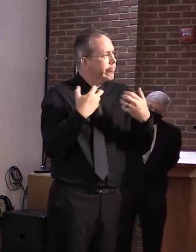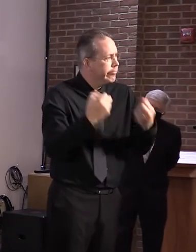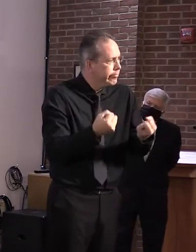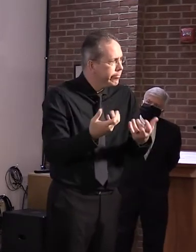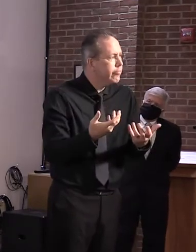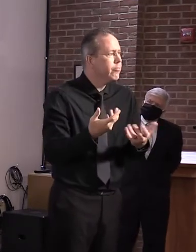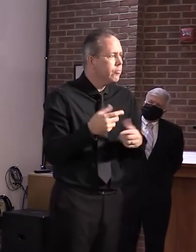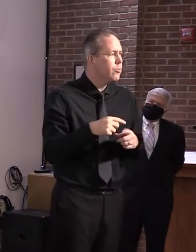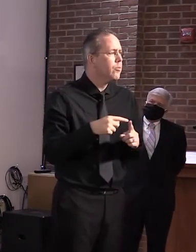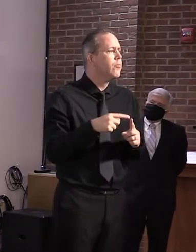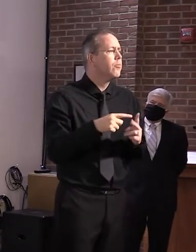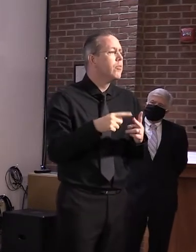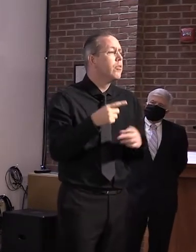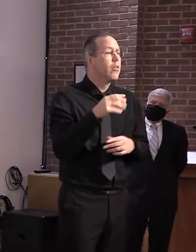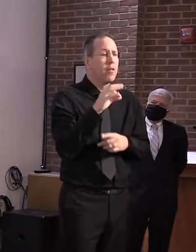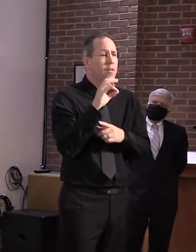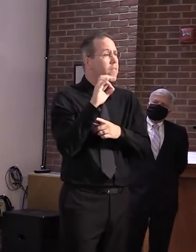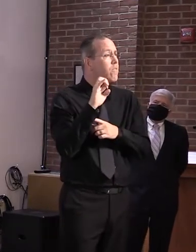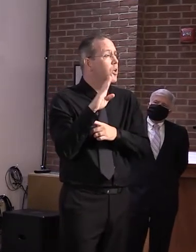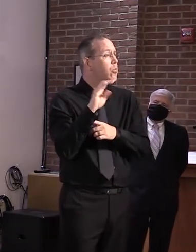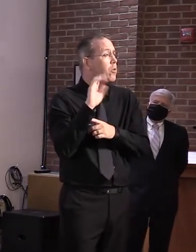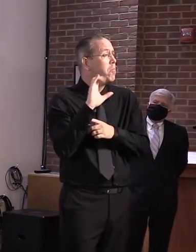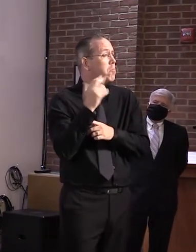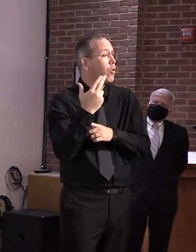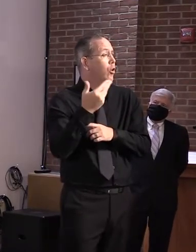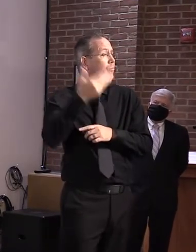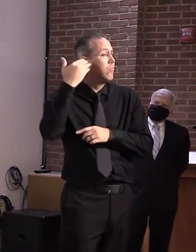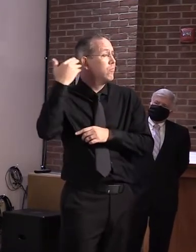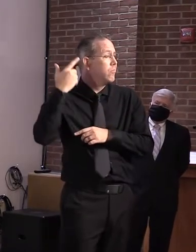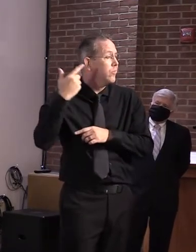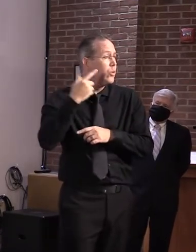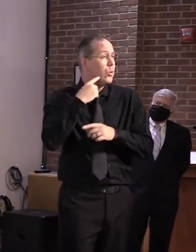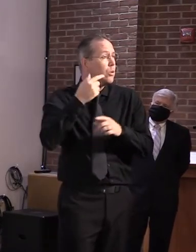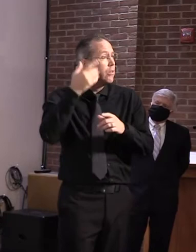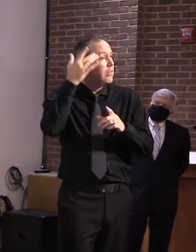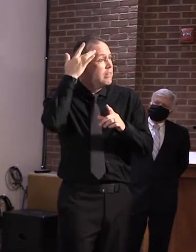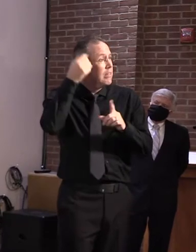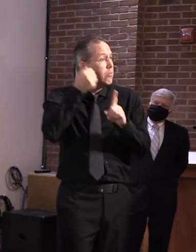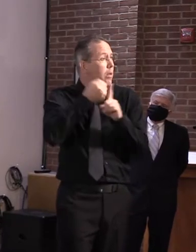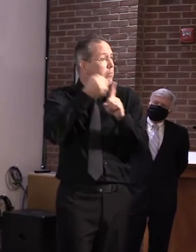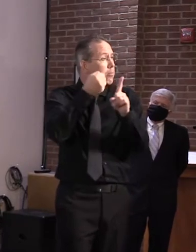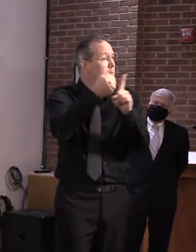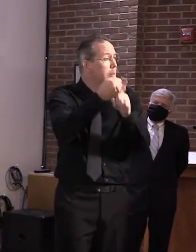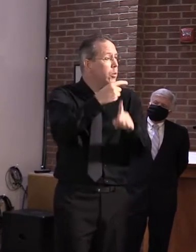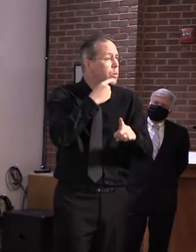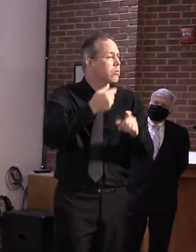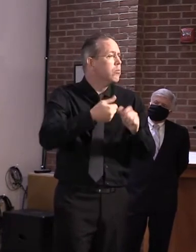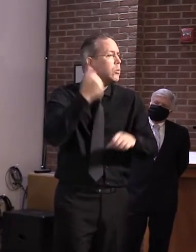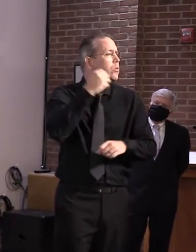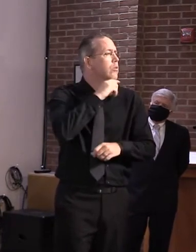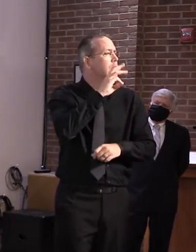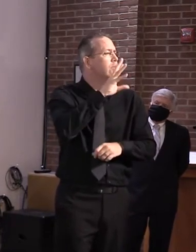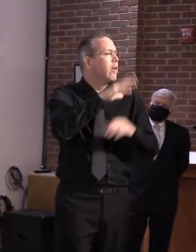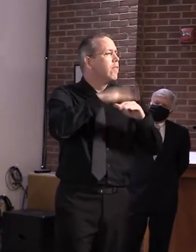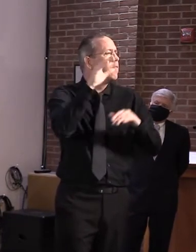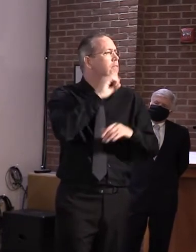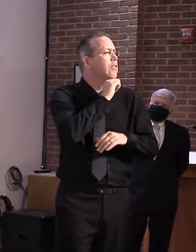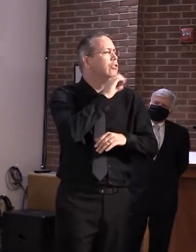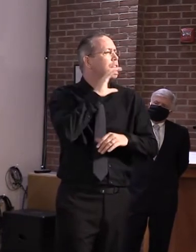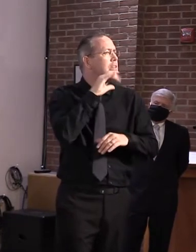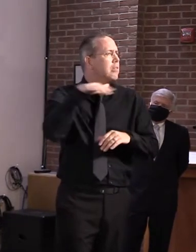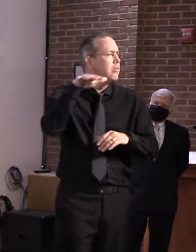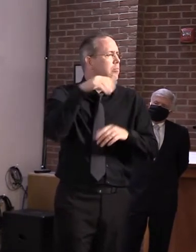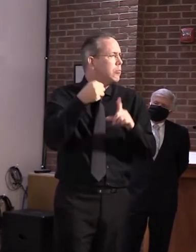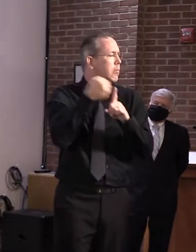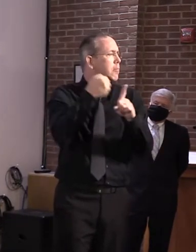frailer and more vulnerable in our society. And certainly the case fatality rate was being impacted by